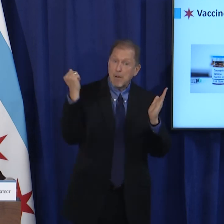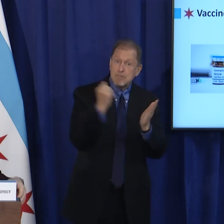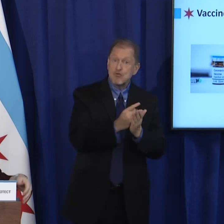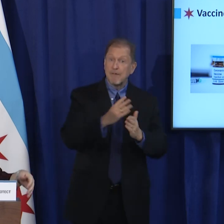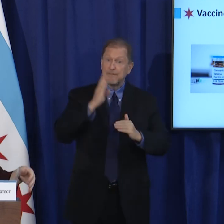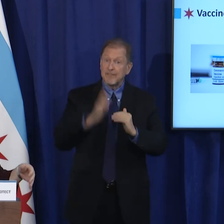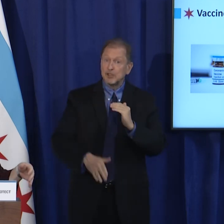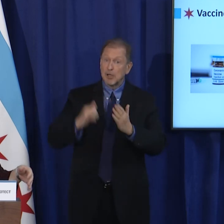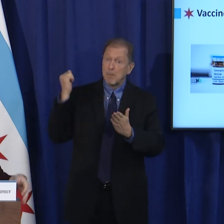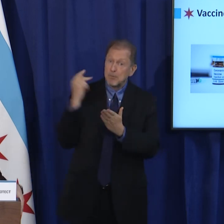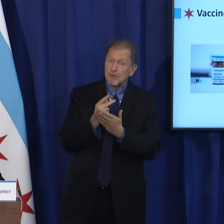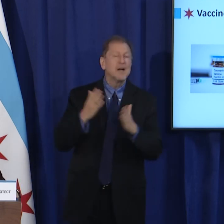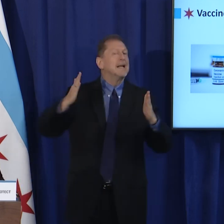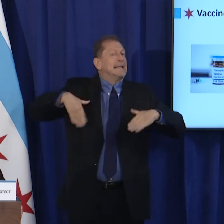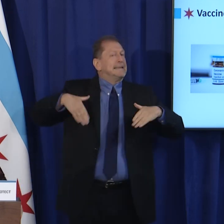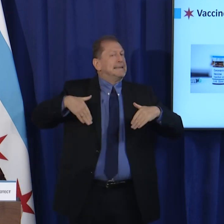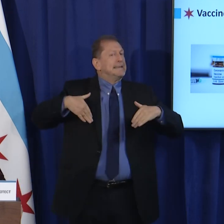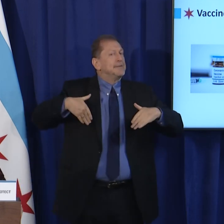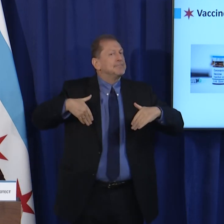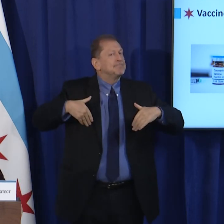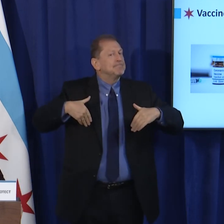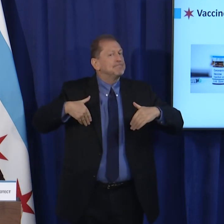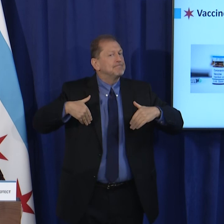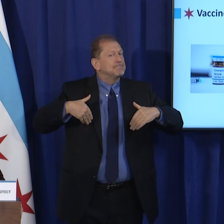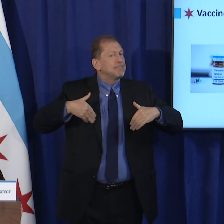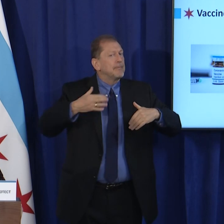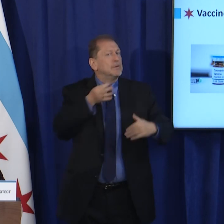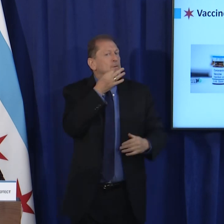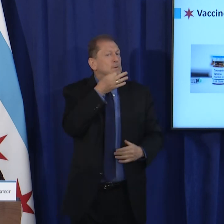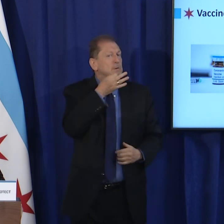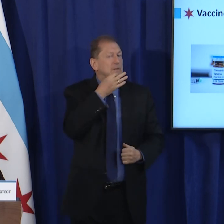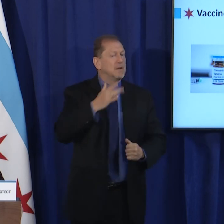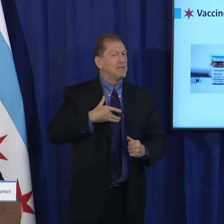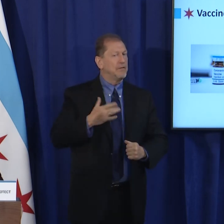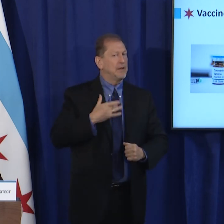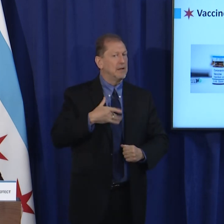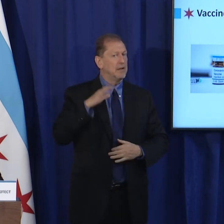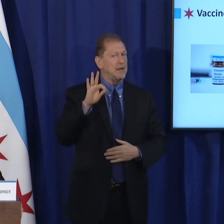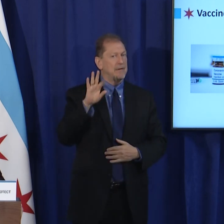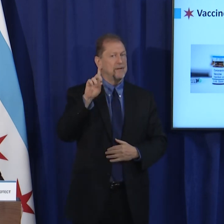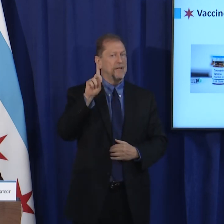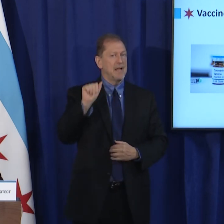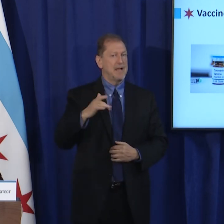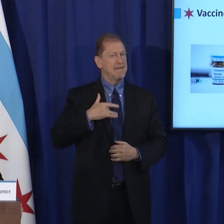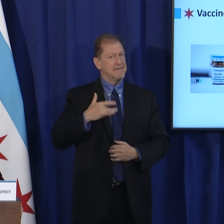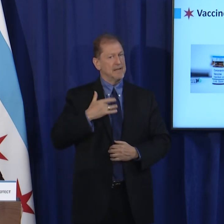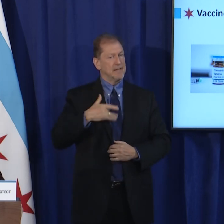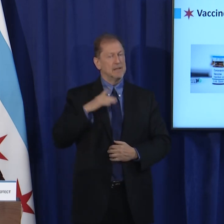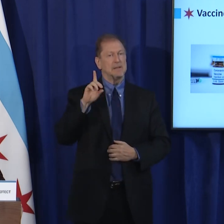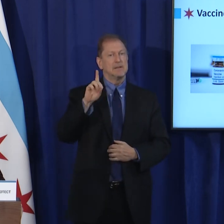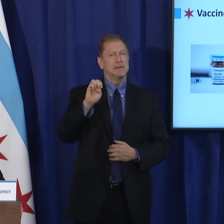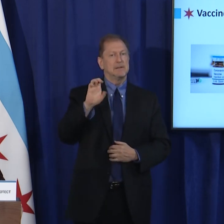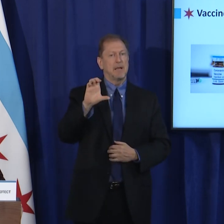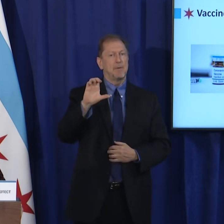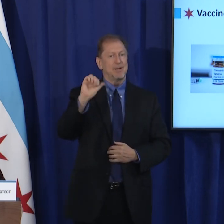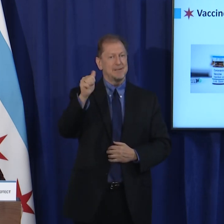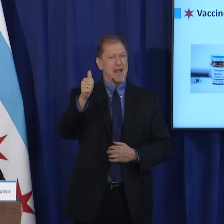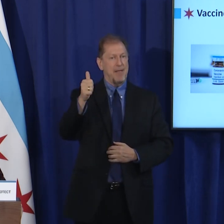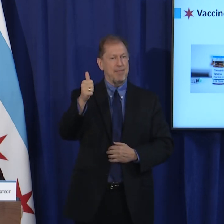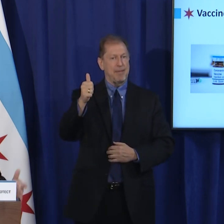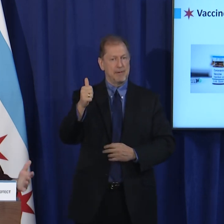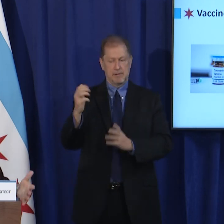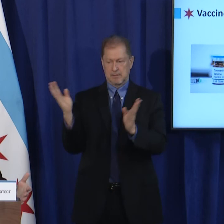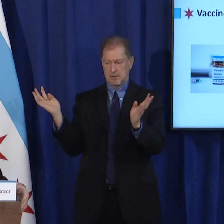approved vaccine. December 10th is the date that the FDA has set for its first meeting to